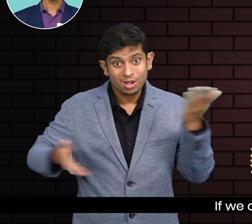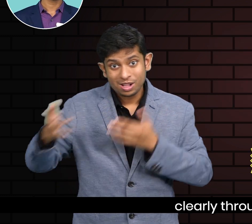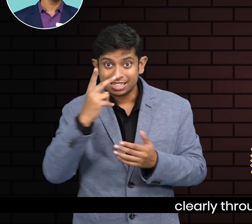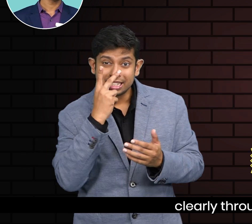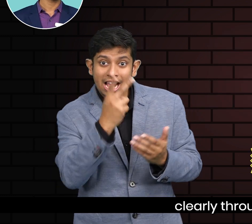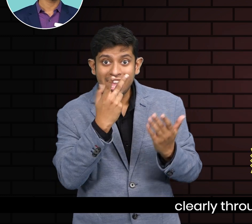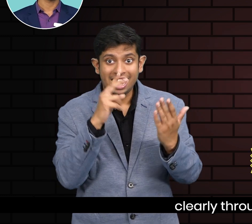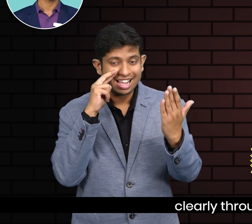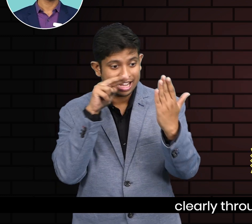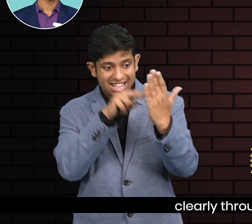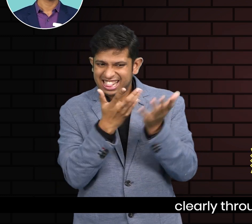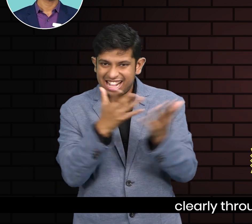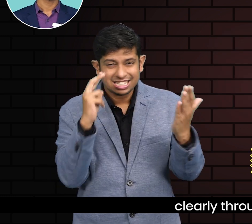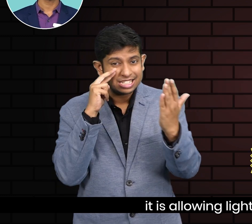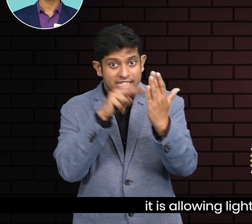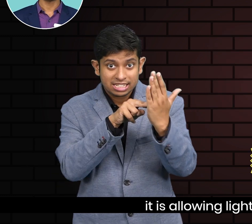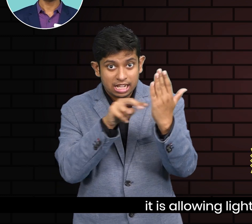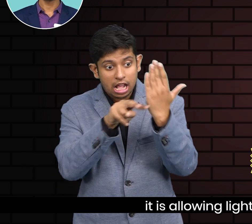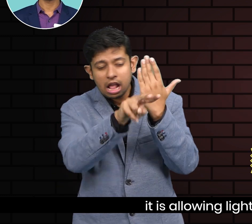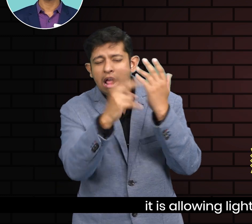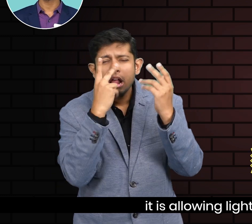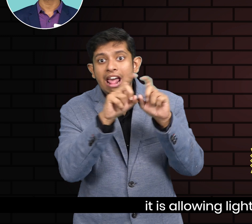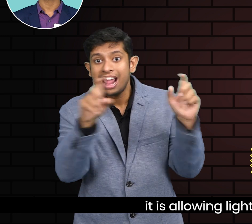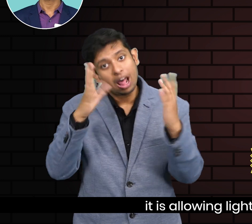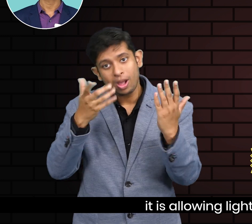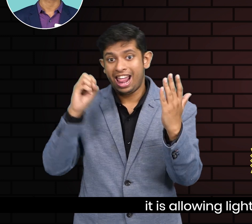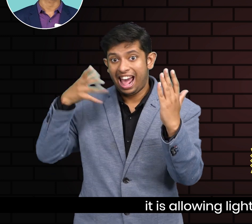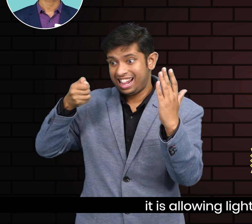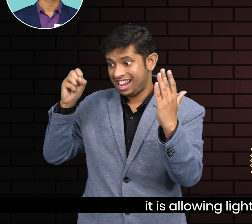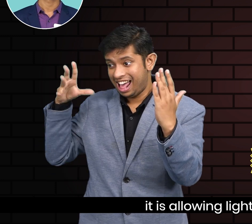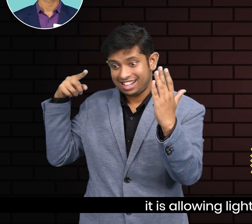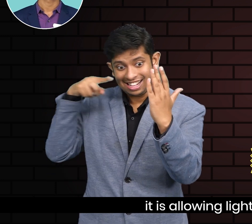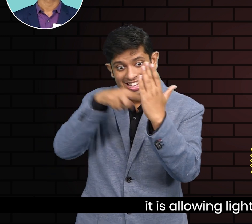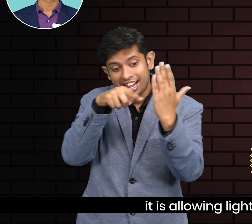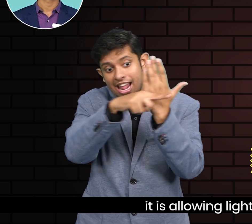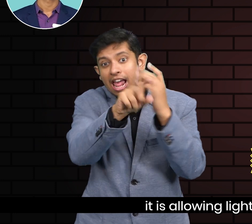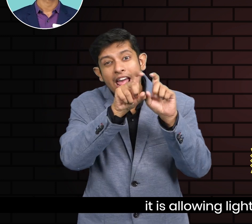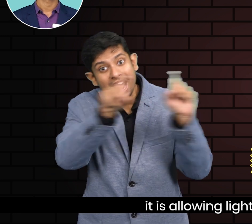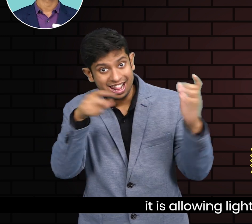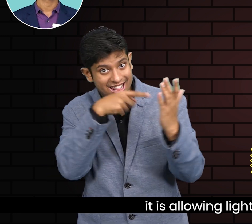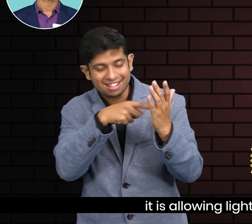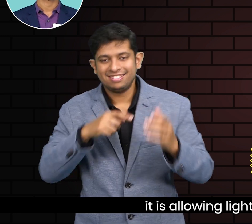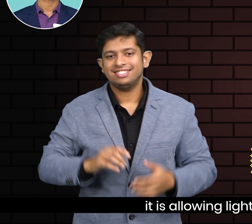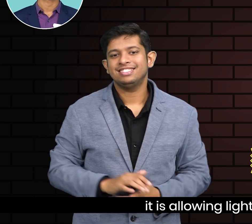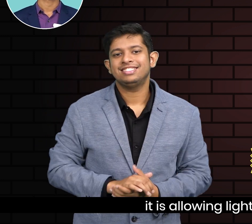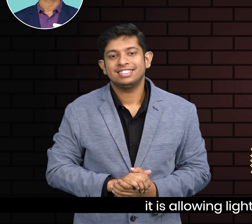If we can see clearly through an object, it is allowing light to pass through it.